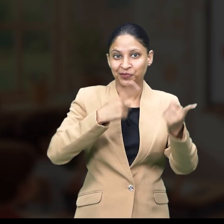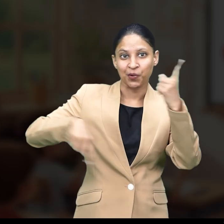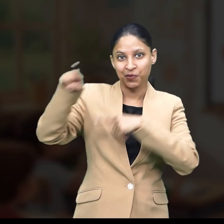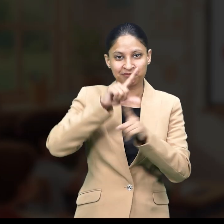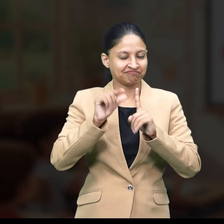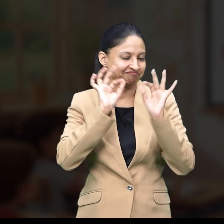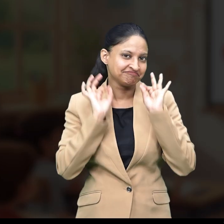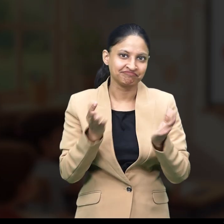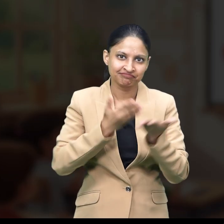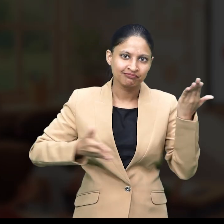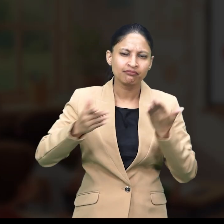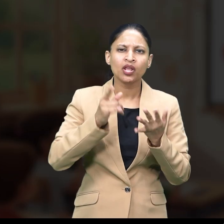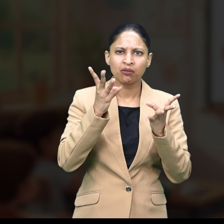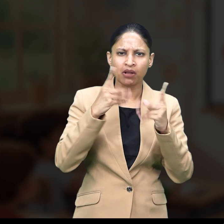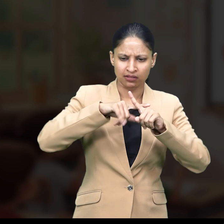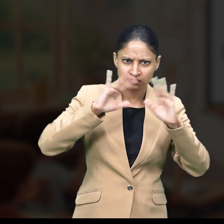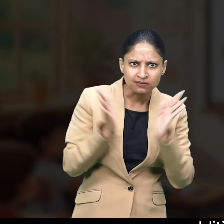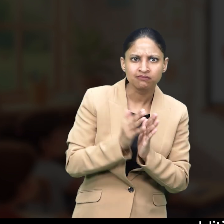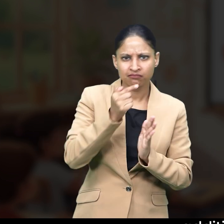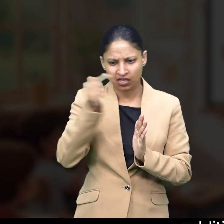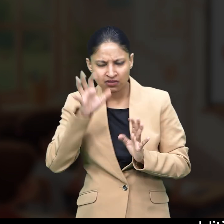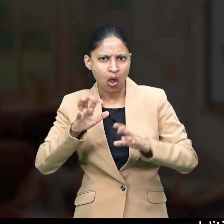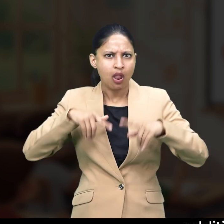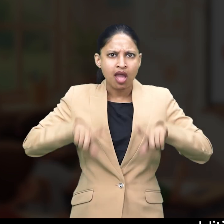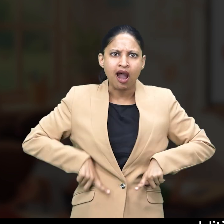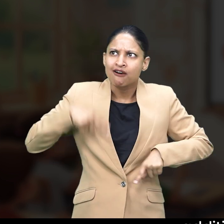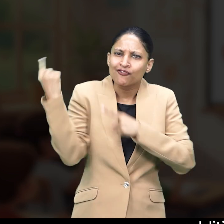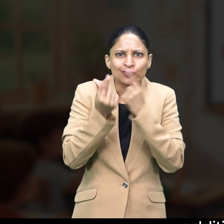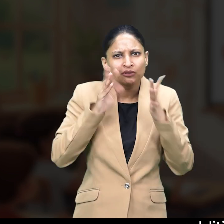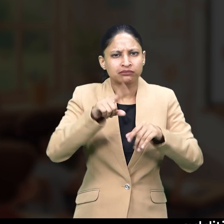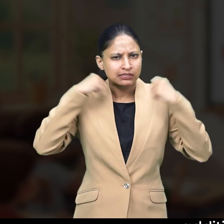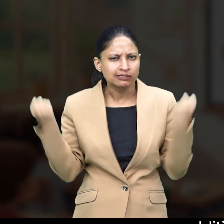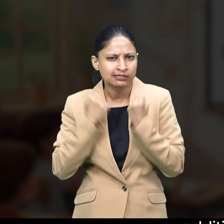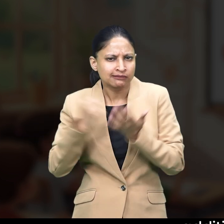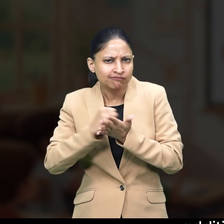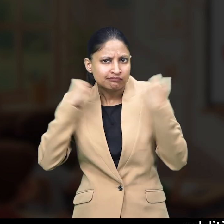Well done, children. Continue practicing addition and subtraction daily.